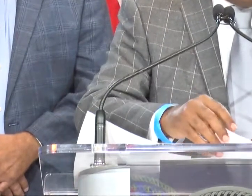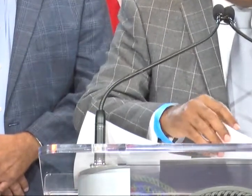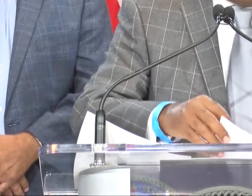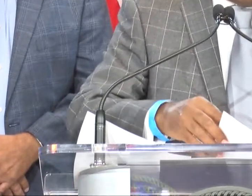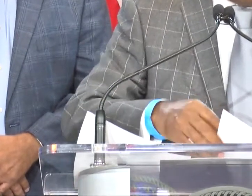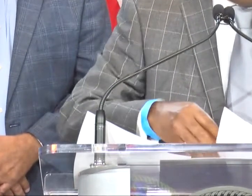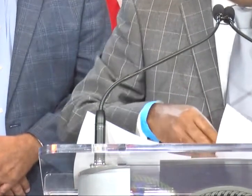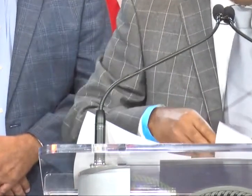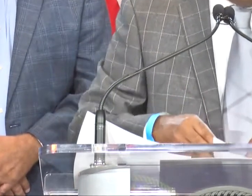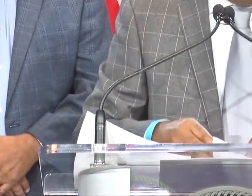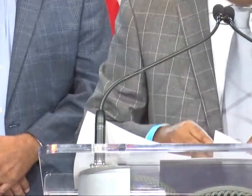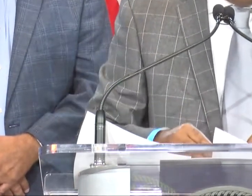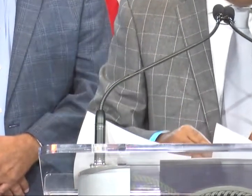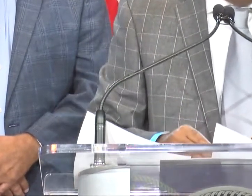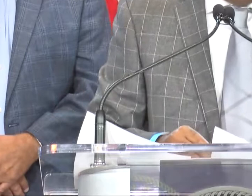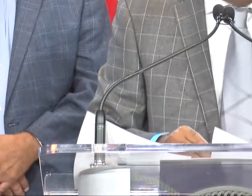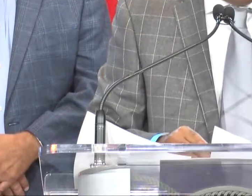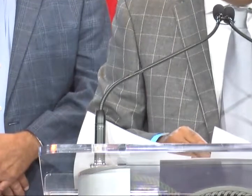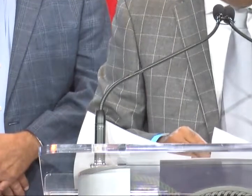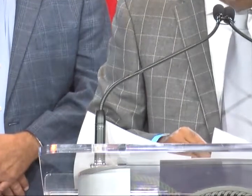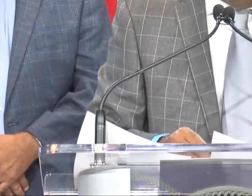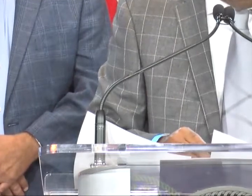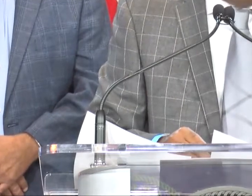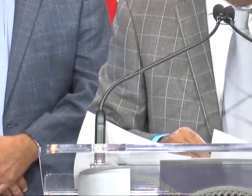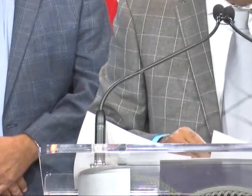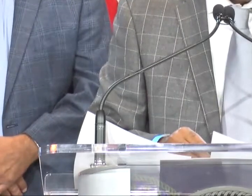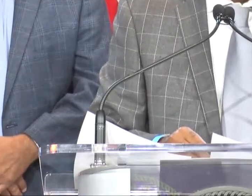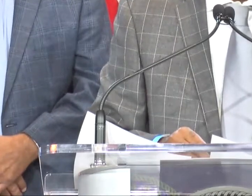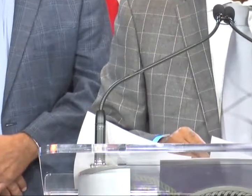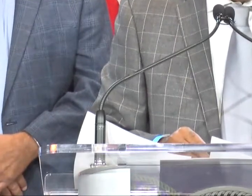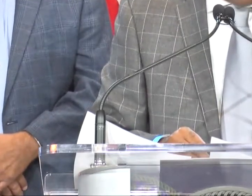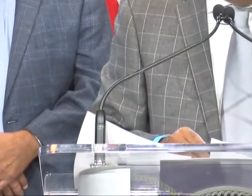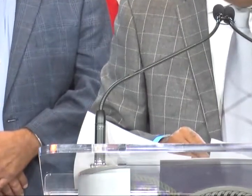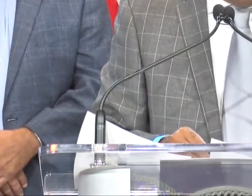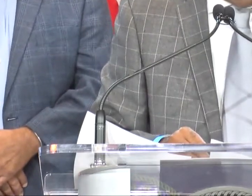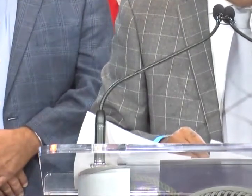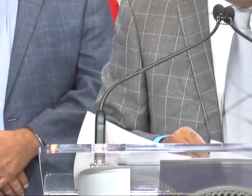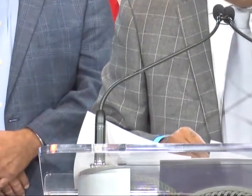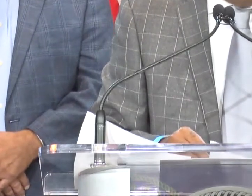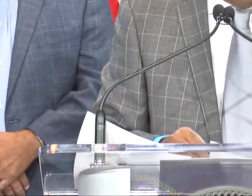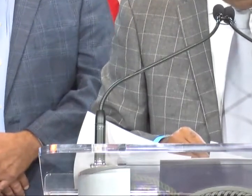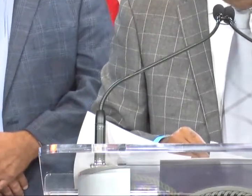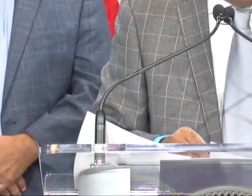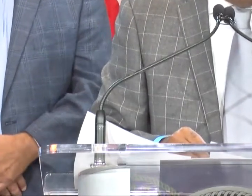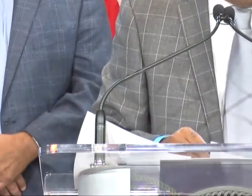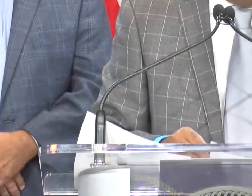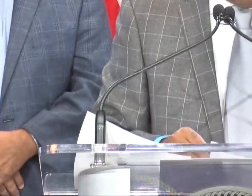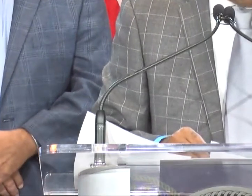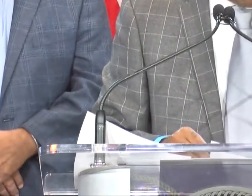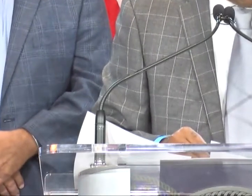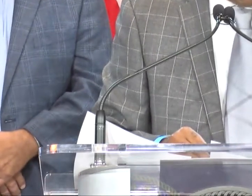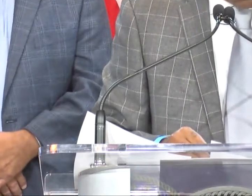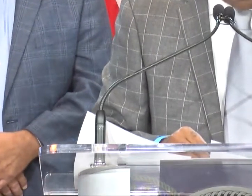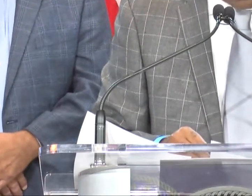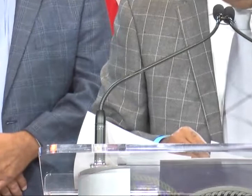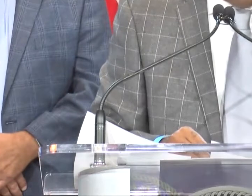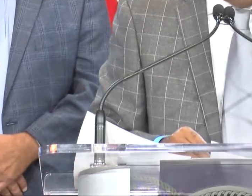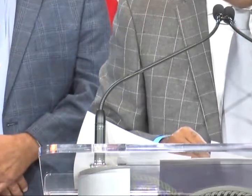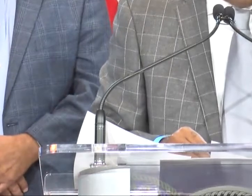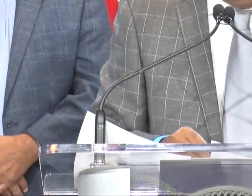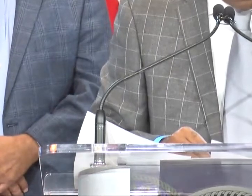Office through its Harvey Home Rebuilding Program. For example, Pleasantville is one of Houston's